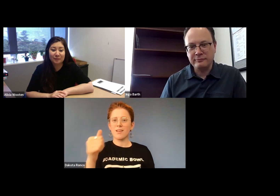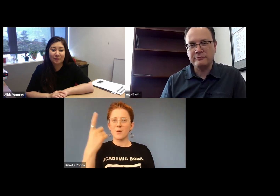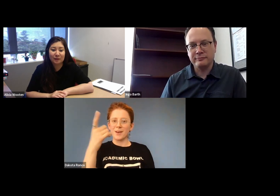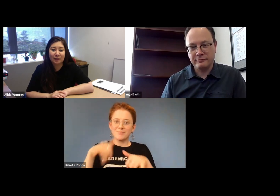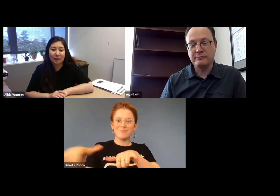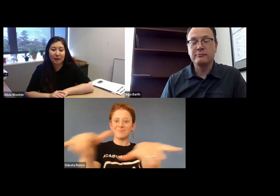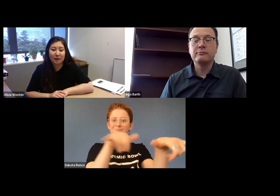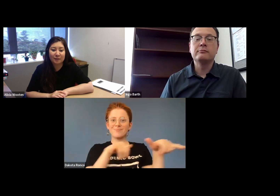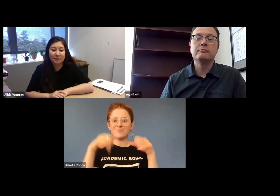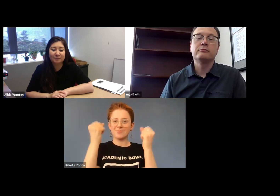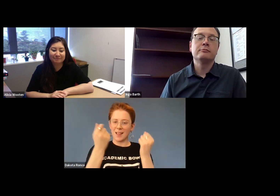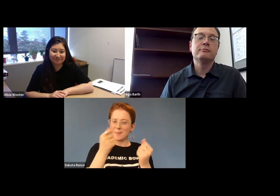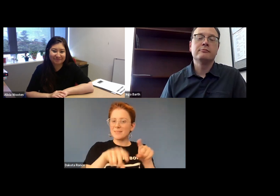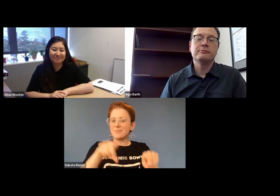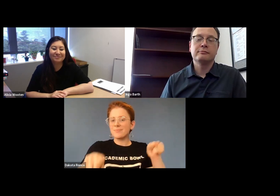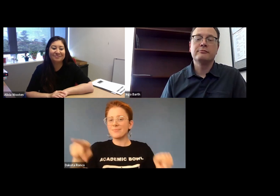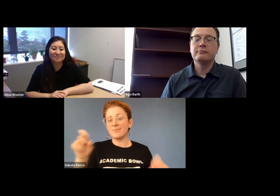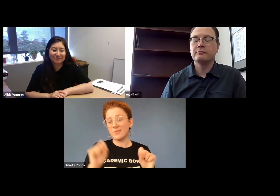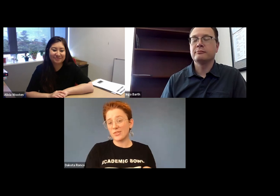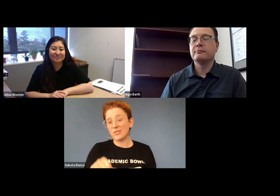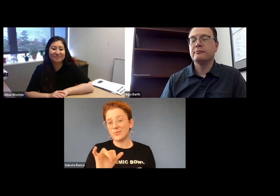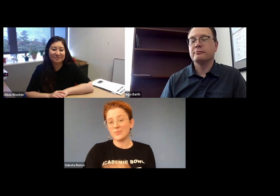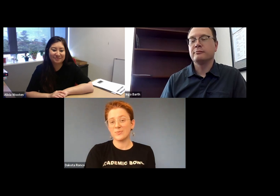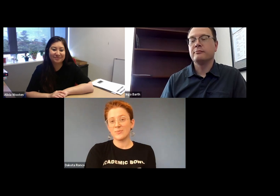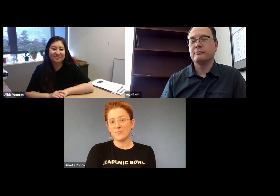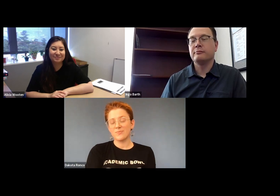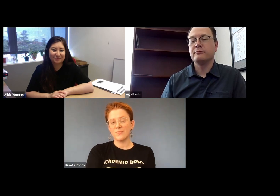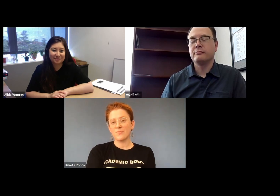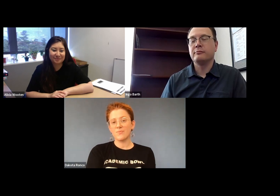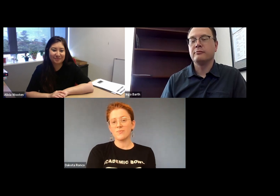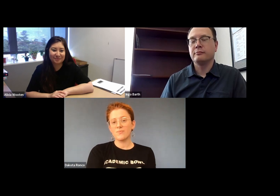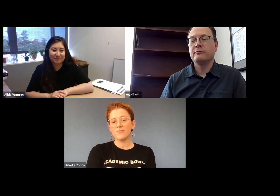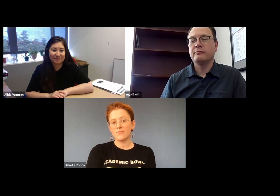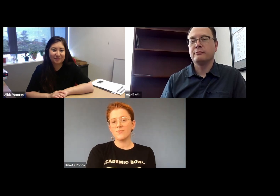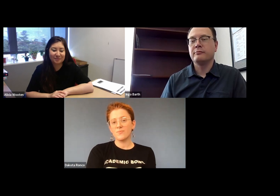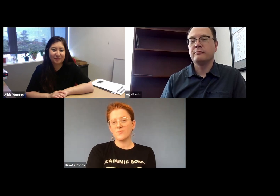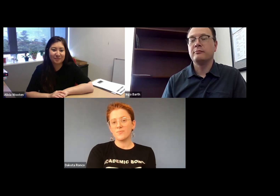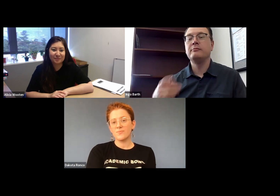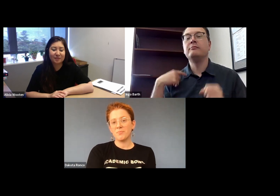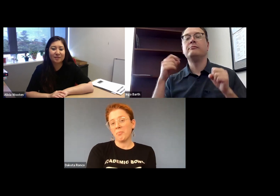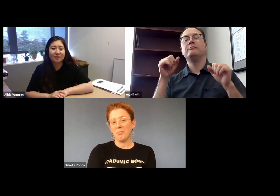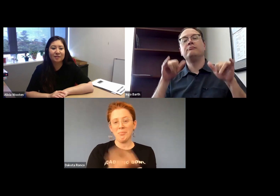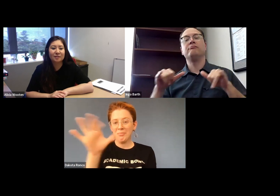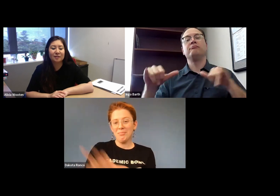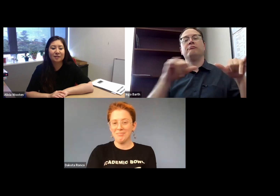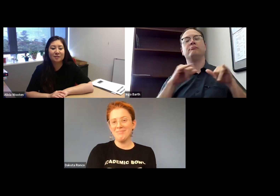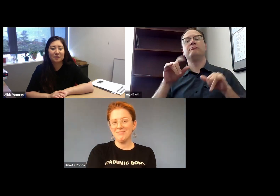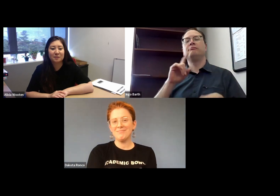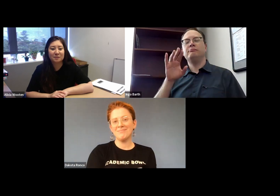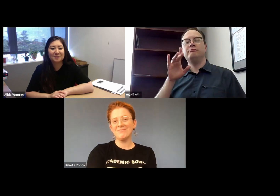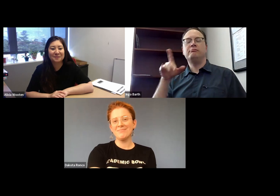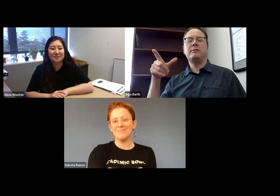This is Dakota. There's also variation in sign language too. We're all going to sign it a little bit different, so we have to consider that as well.